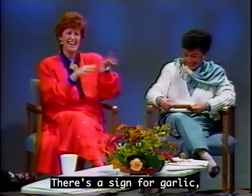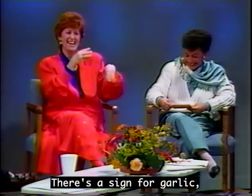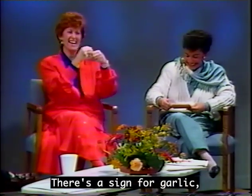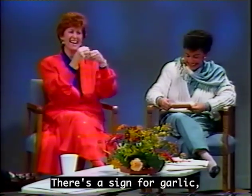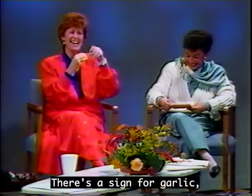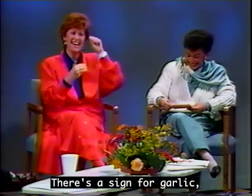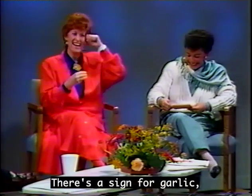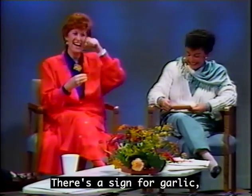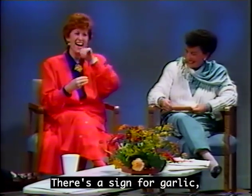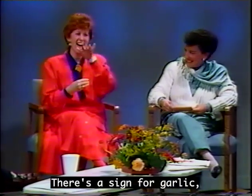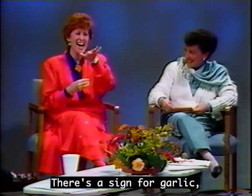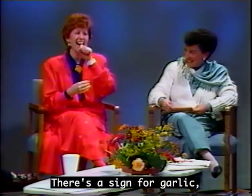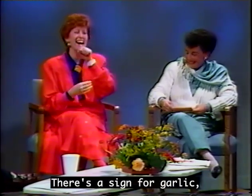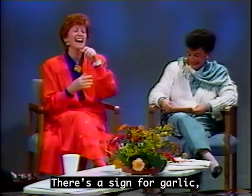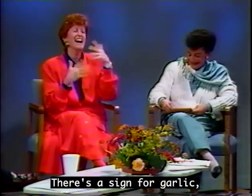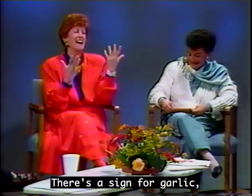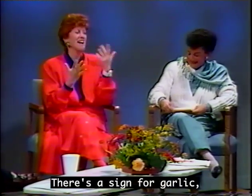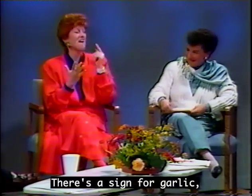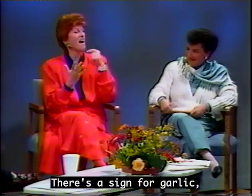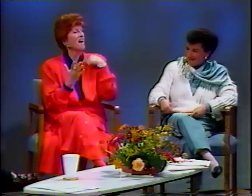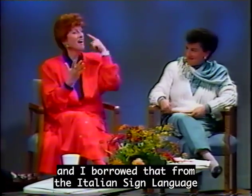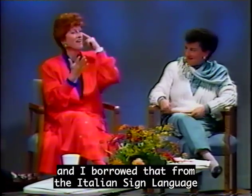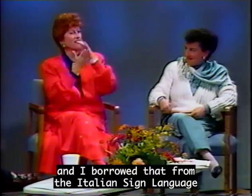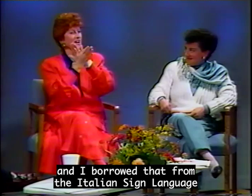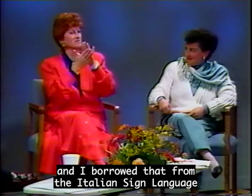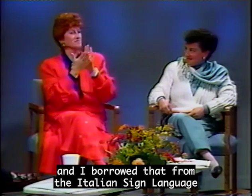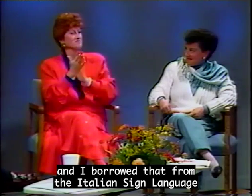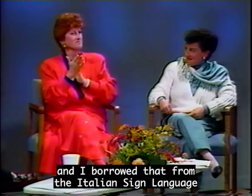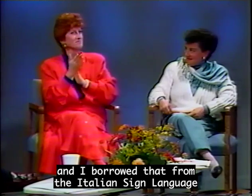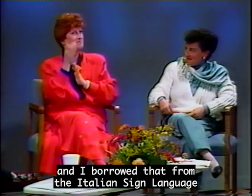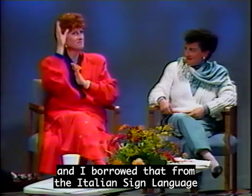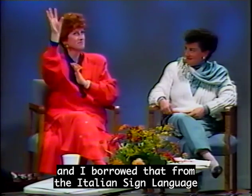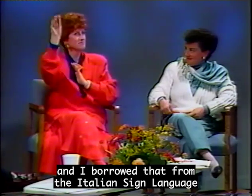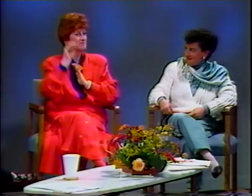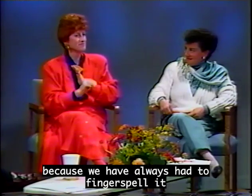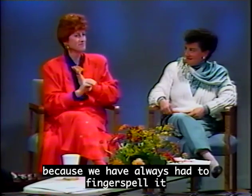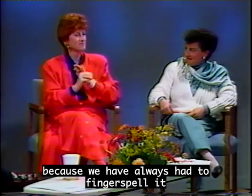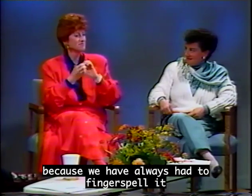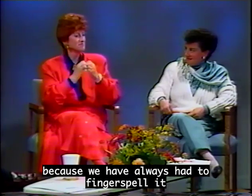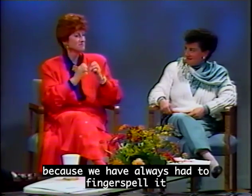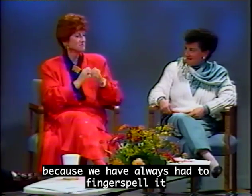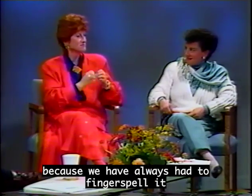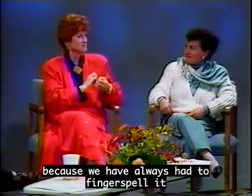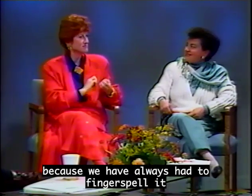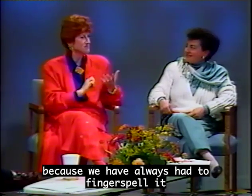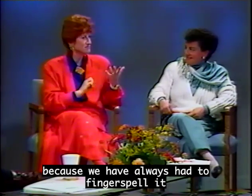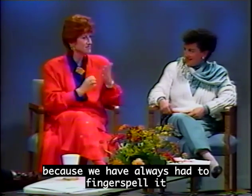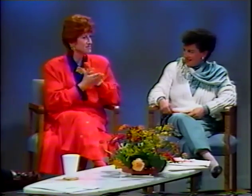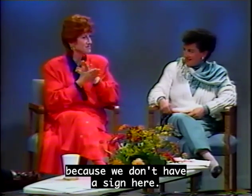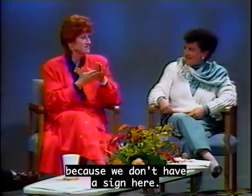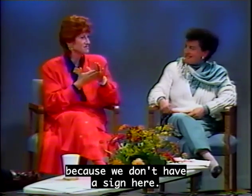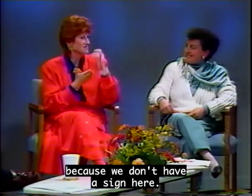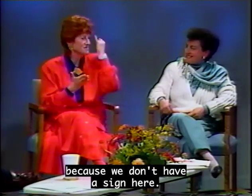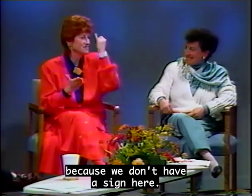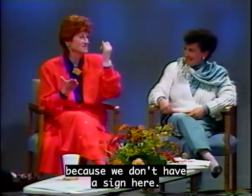There's a sign for garlic. And I borrowed that from the Italian sign language because we've always had to fingerspell it because we don't have a sign